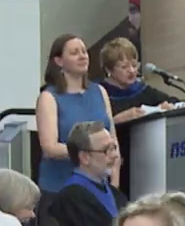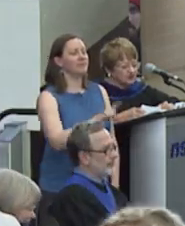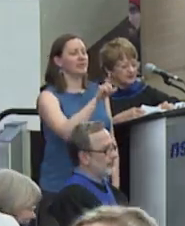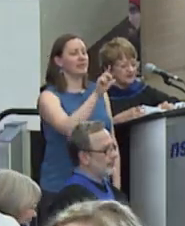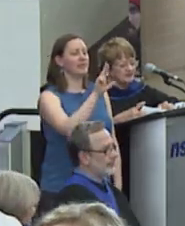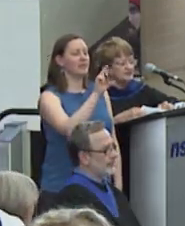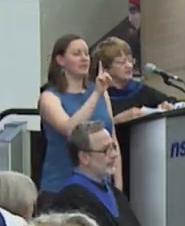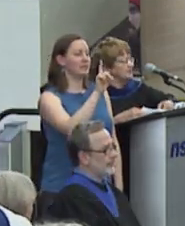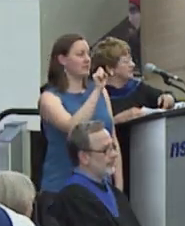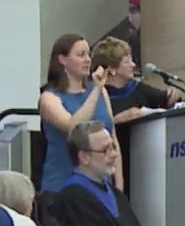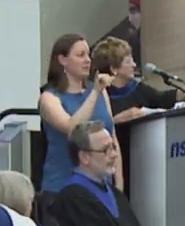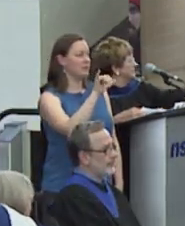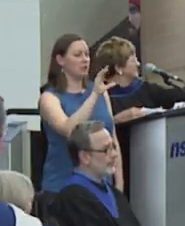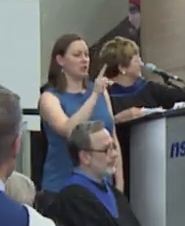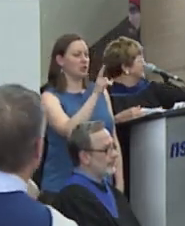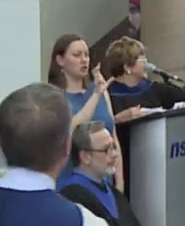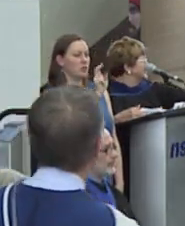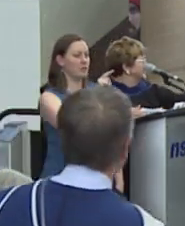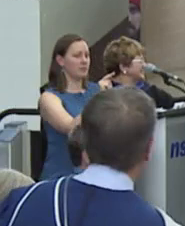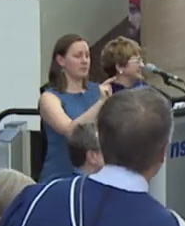Lindsay Curry.